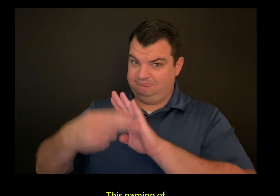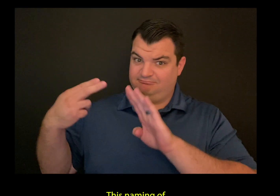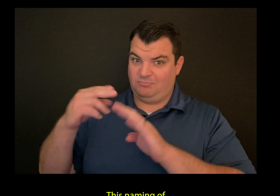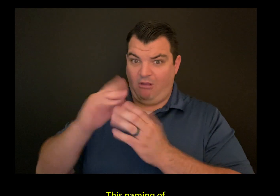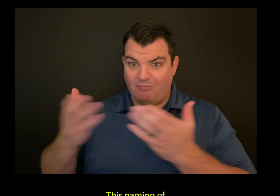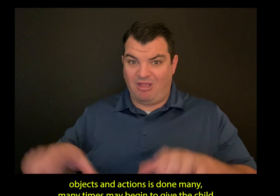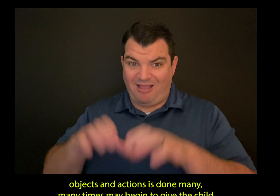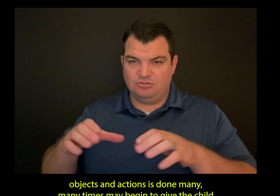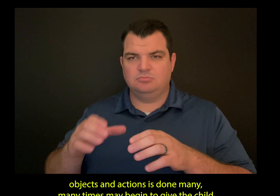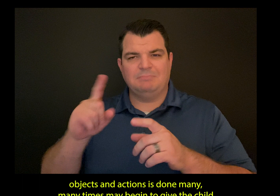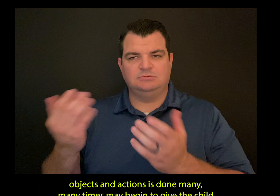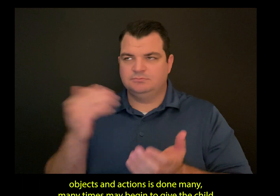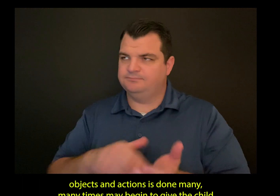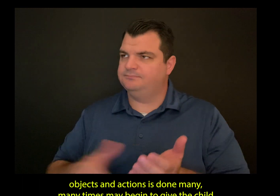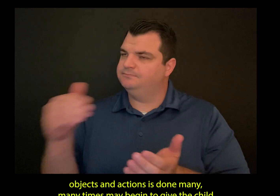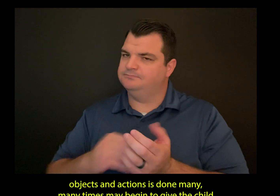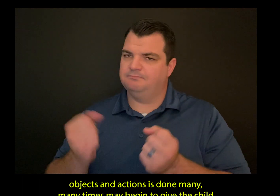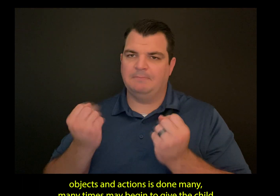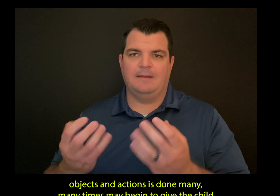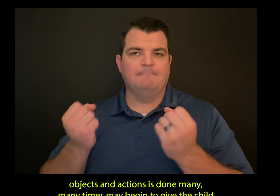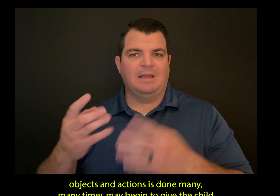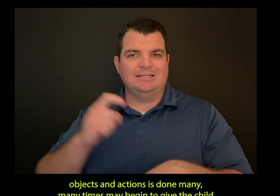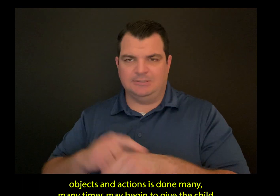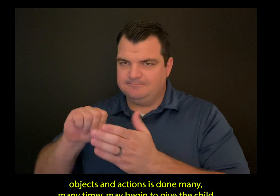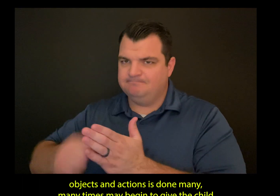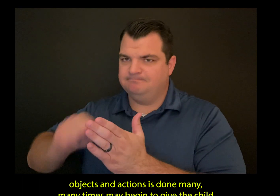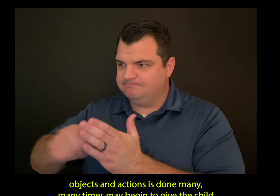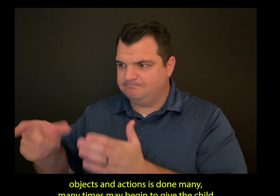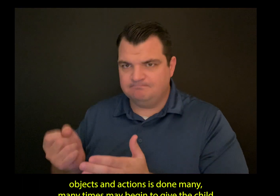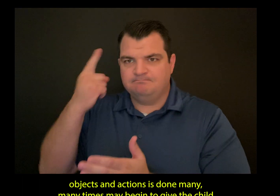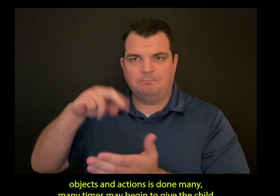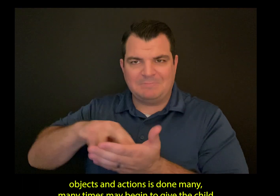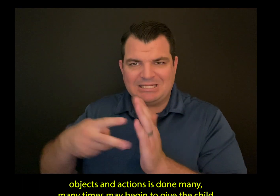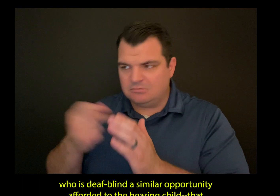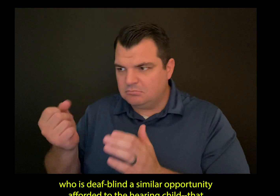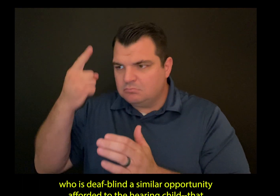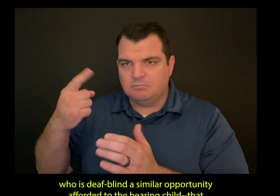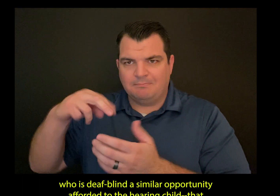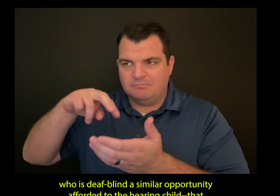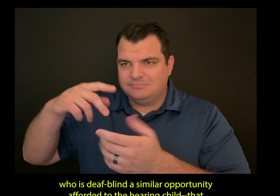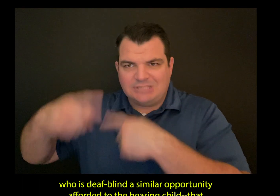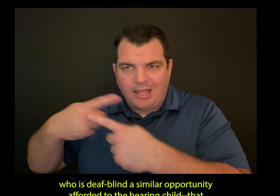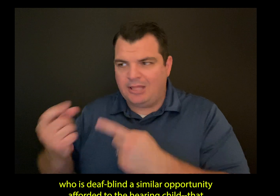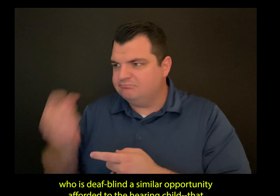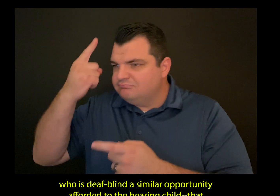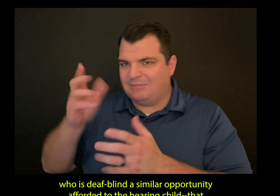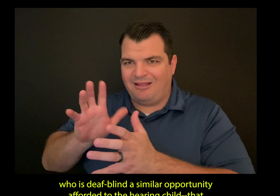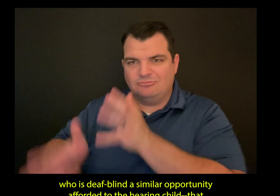This naming of objects and actions, done many, many times, may begin to give the child who is deafblind a similar opportunity afforded